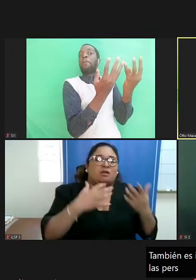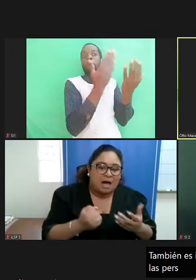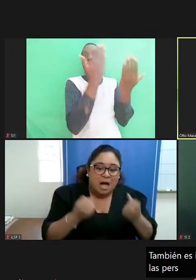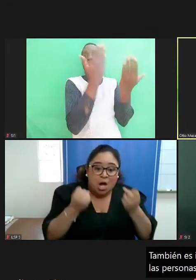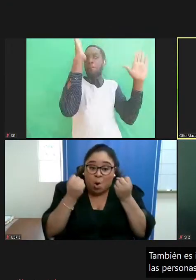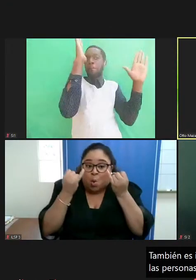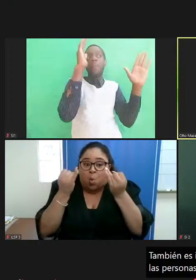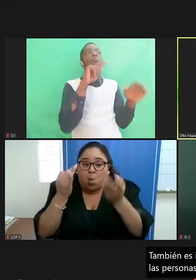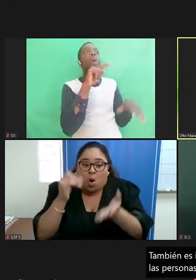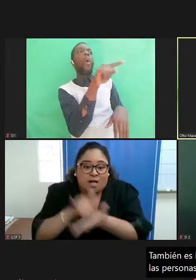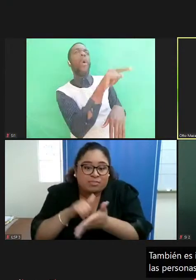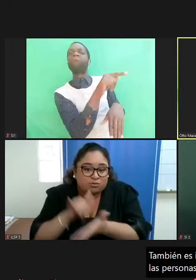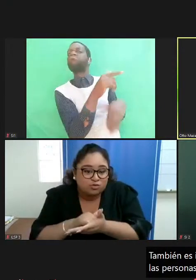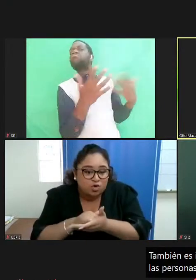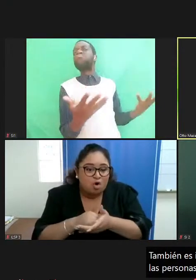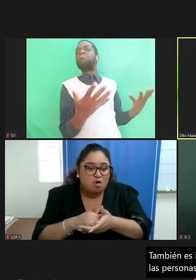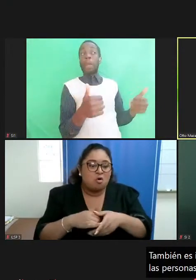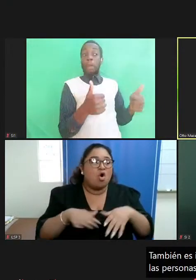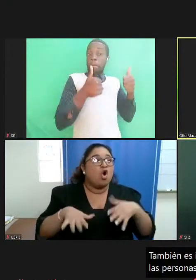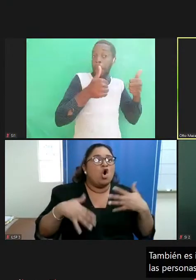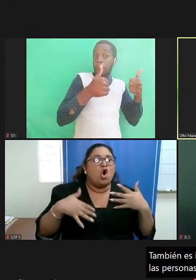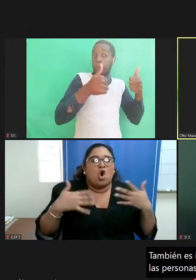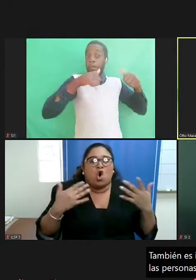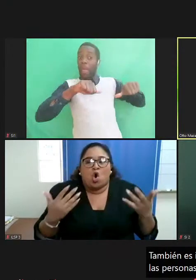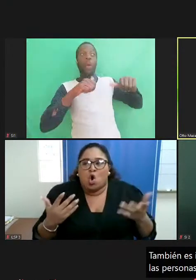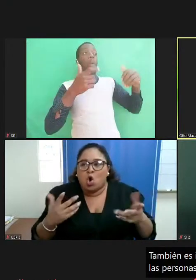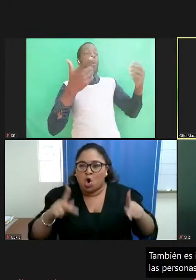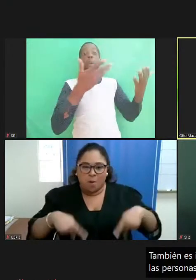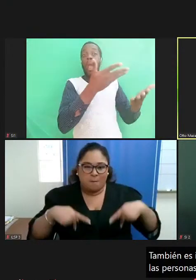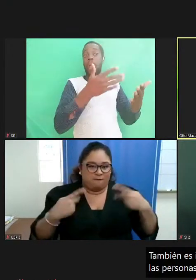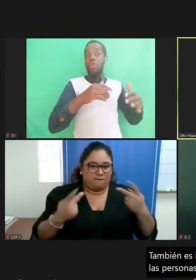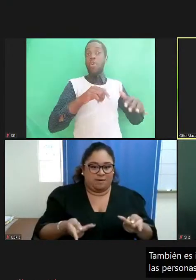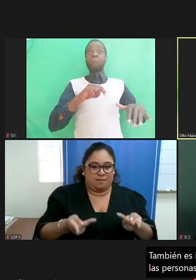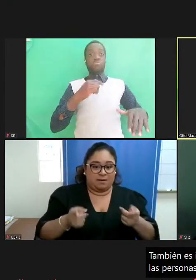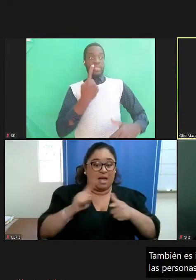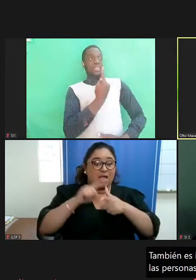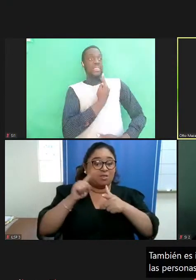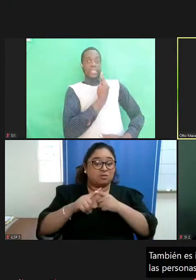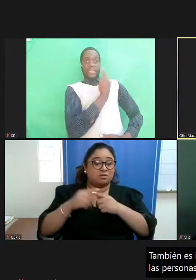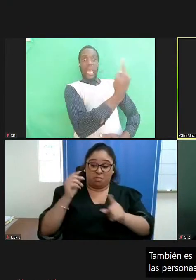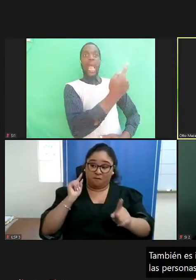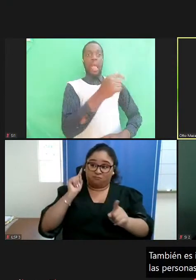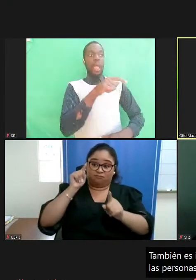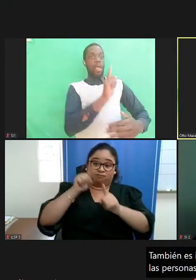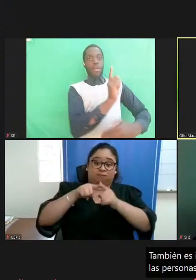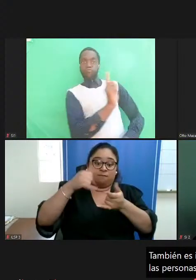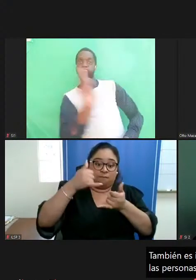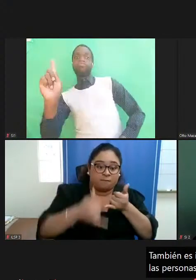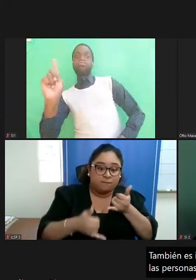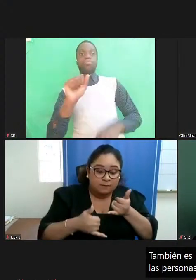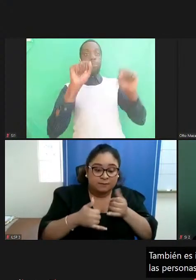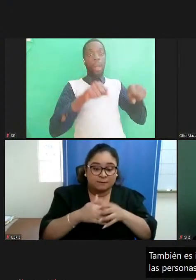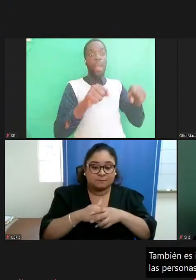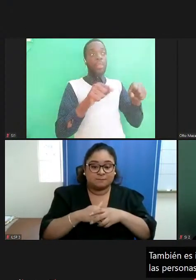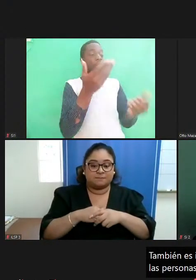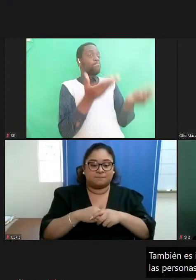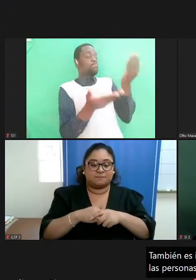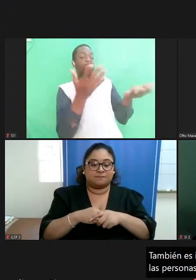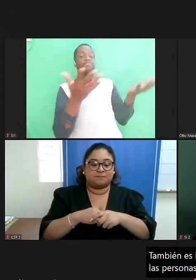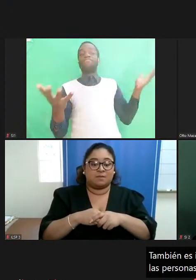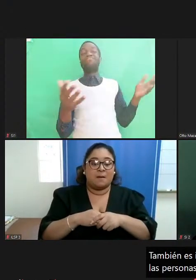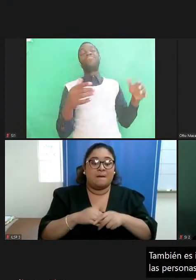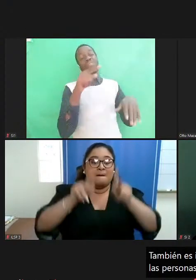or where we are or what conditions we are in and in the end we are going to be the